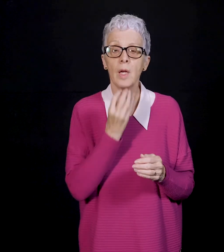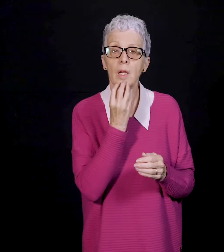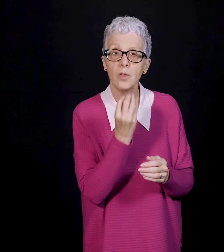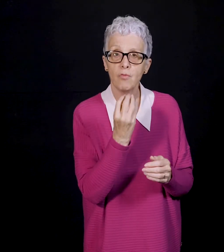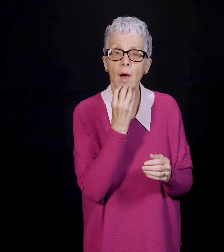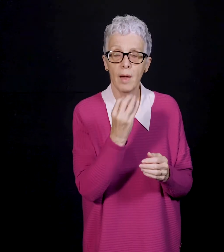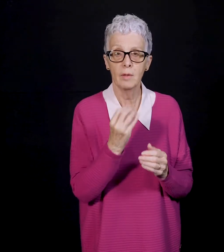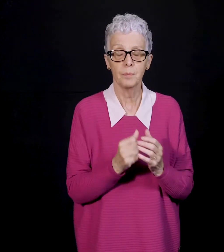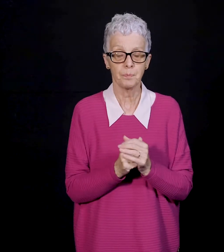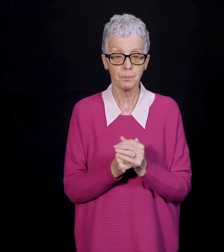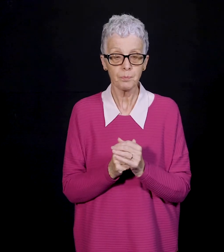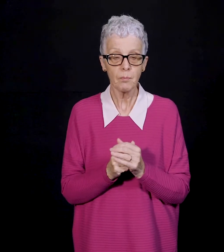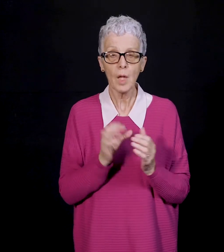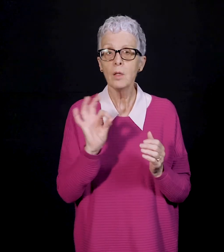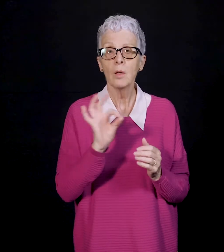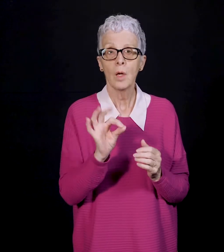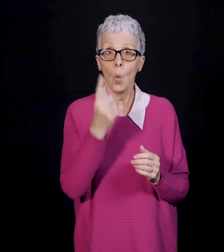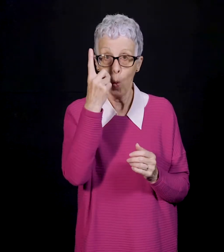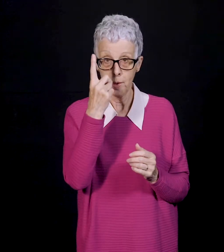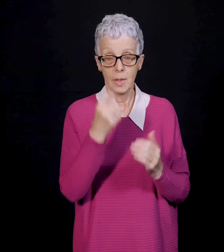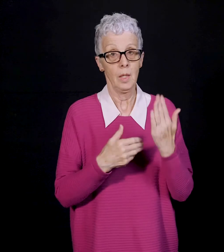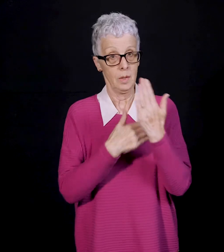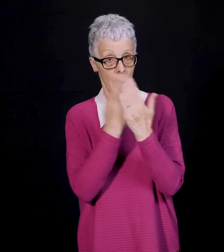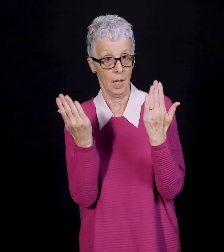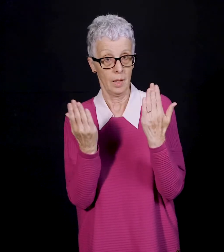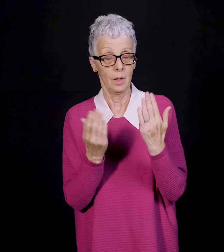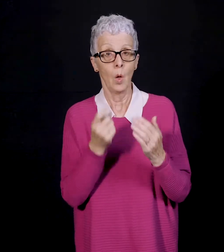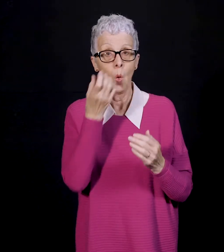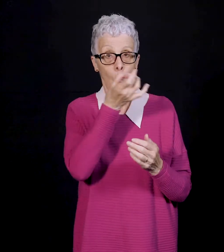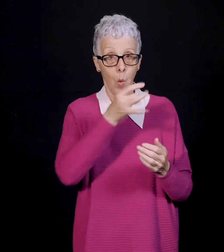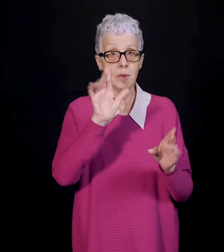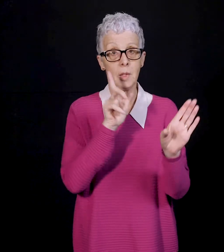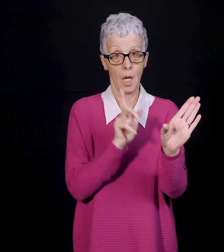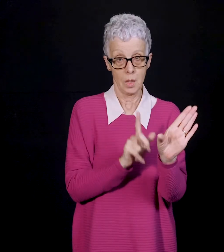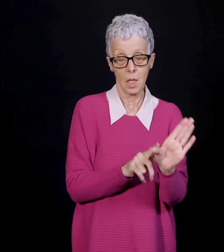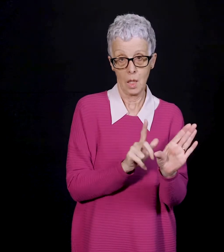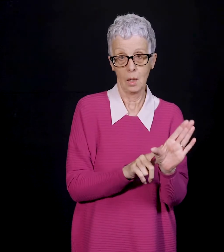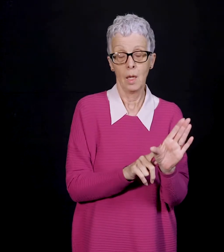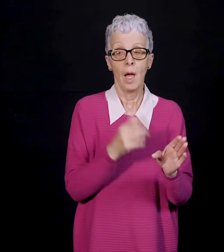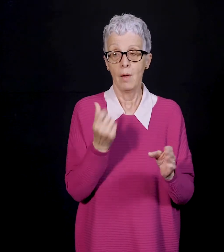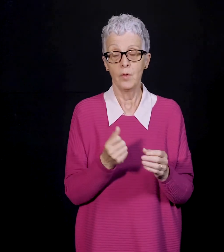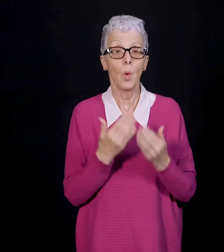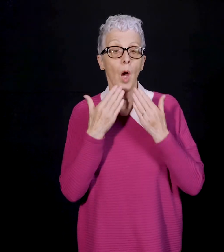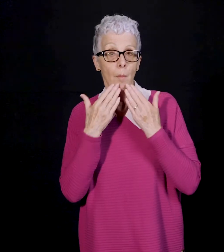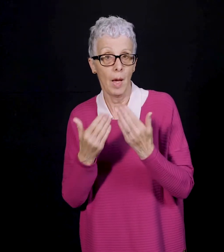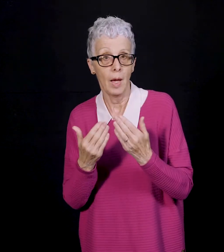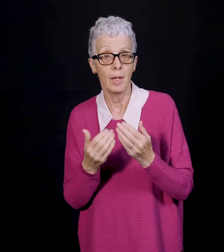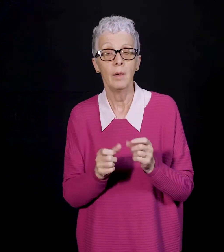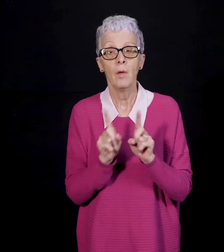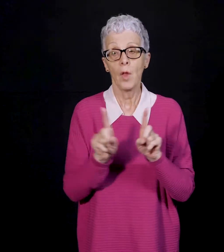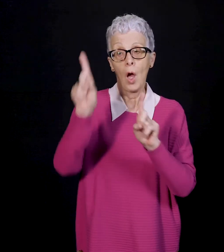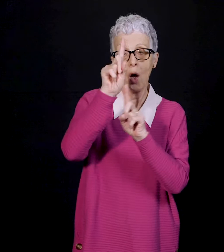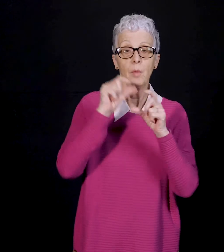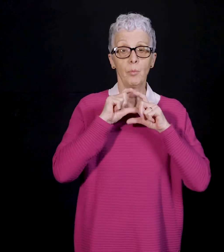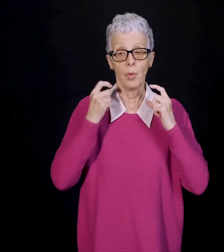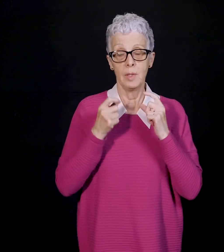autopilot on this particular day. This wasn't just some religious box-ticking exercise that they were going through as the high priest went through all of that